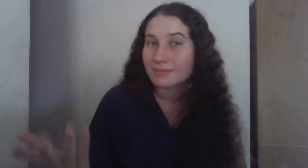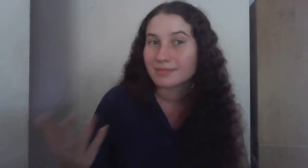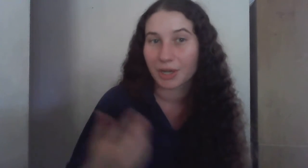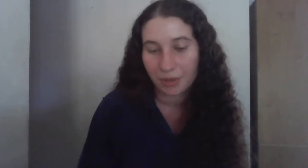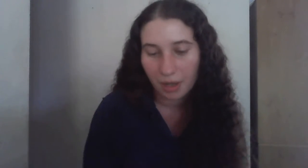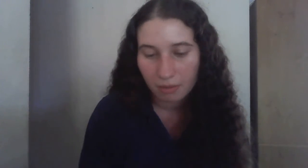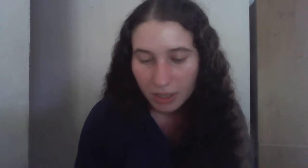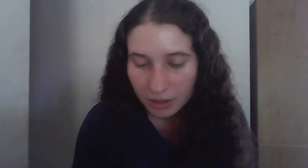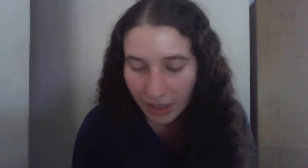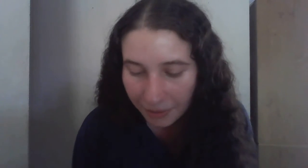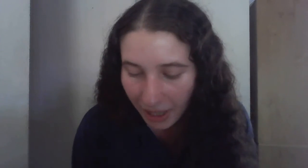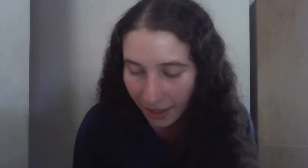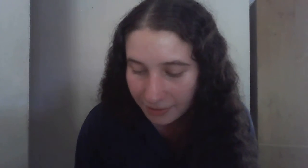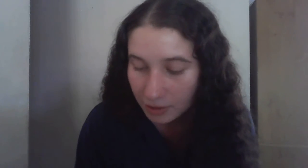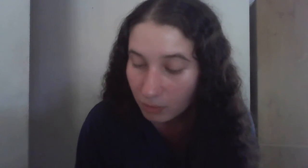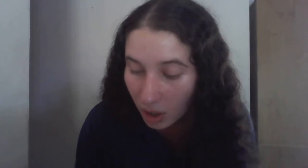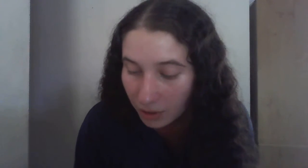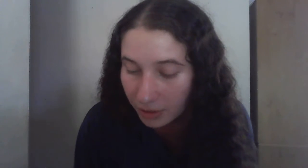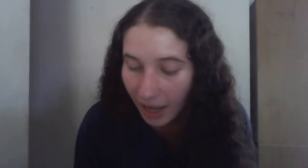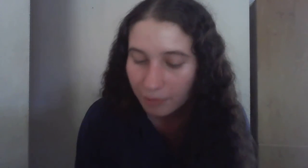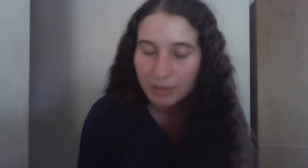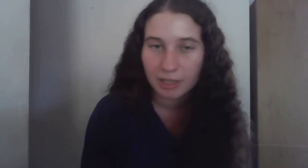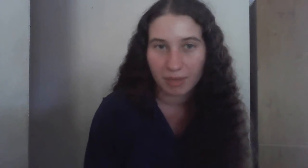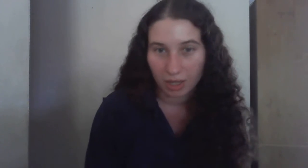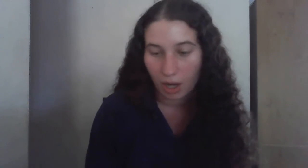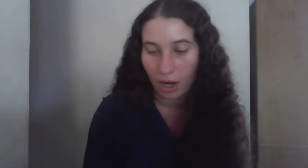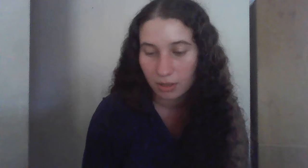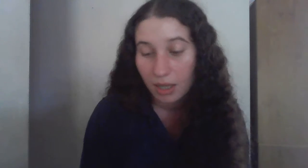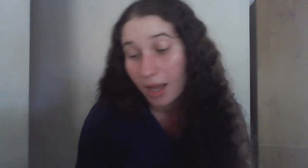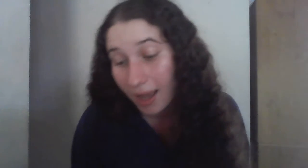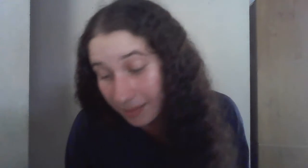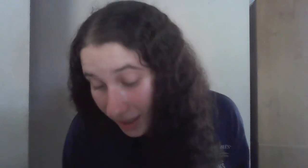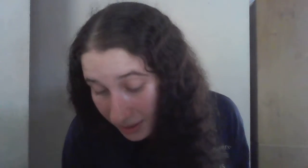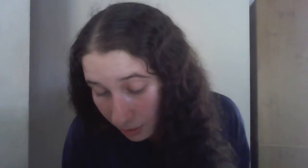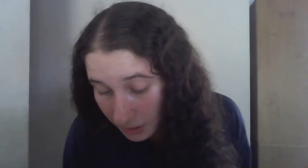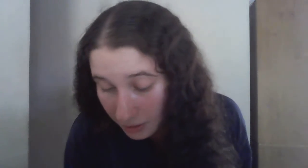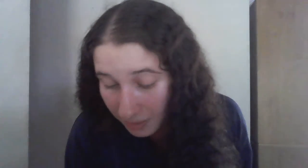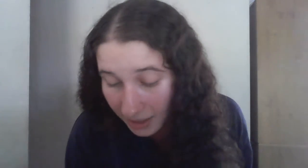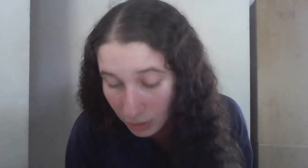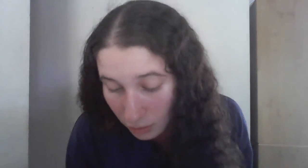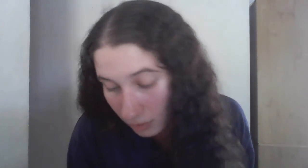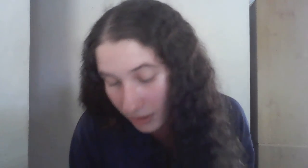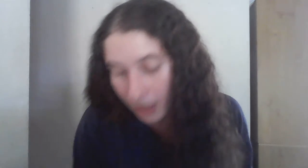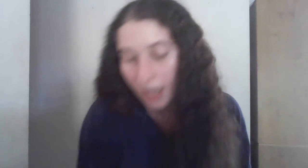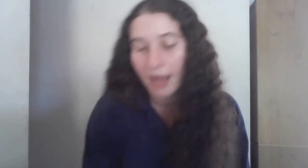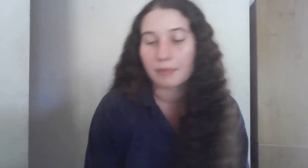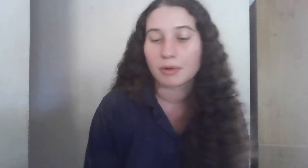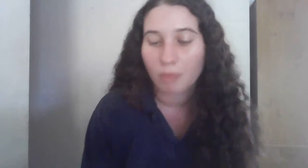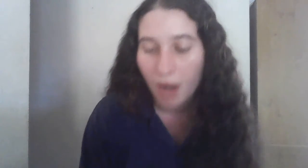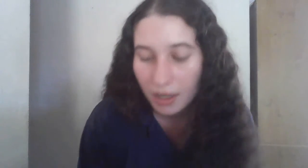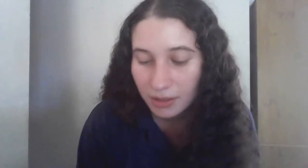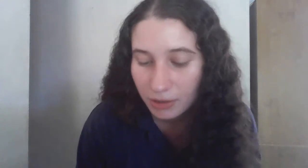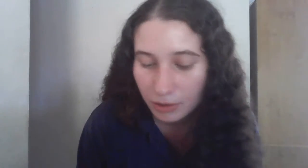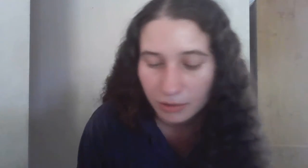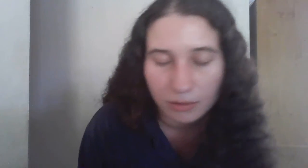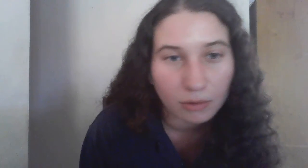There you go. So now we have, tomorrow I will sell my car. I am not going to buy a new one. I will walk to